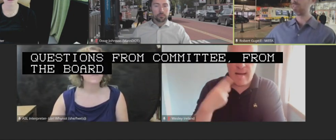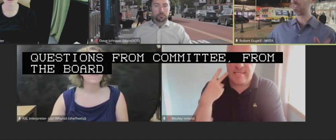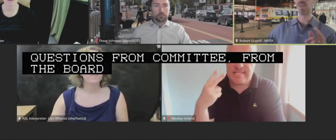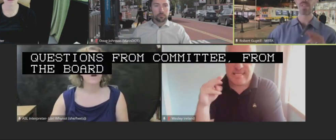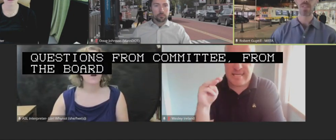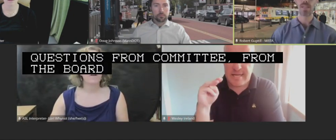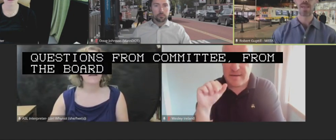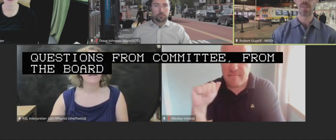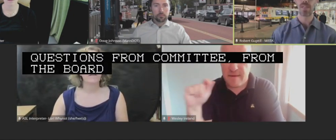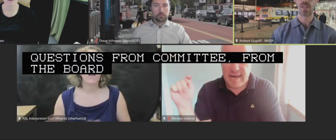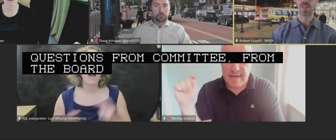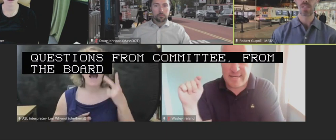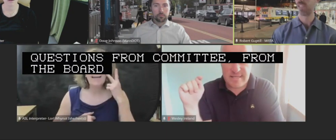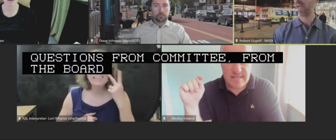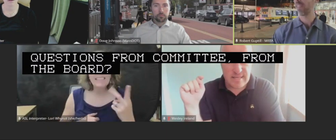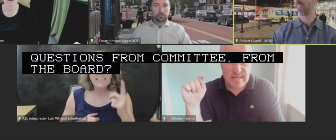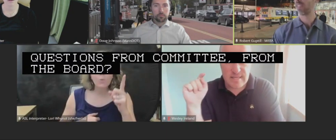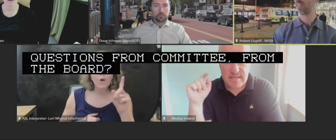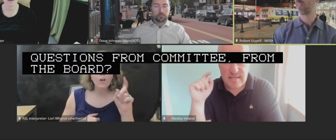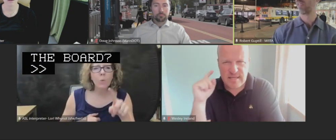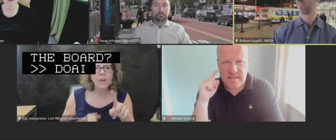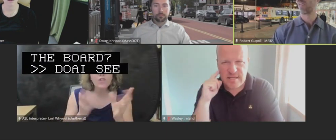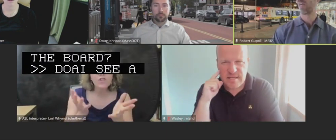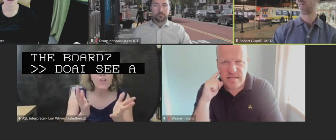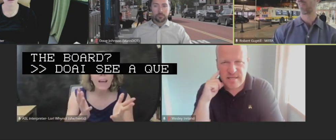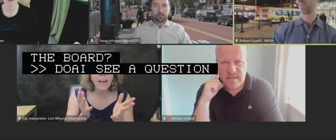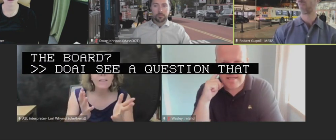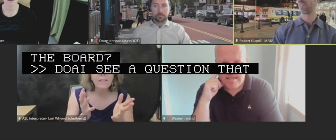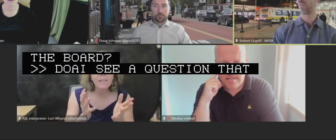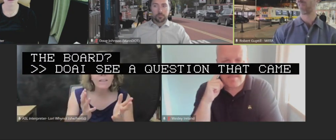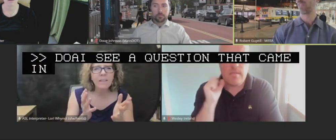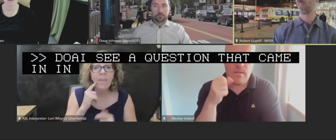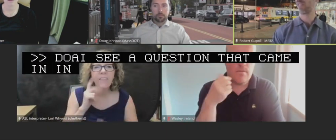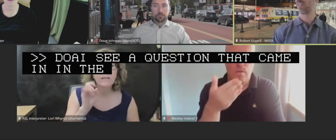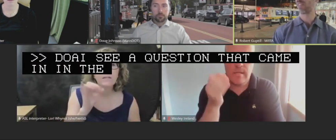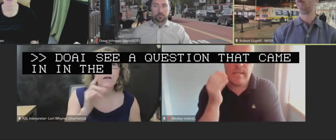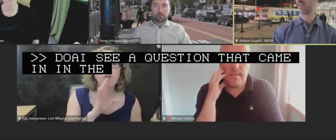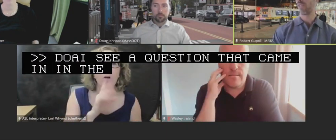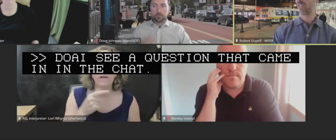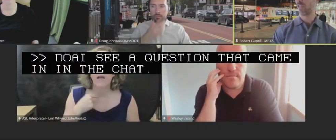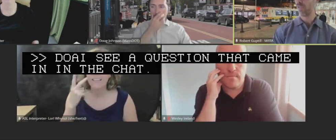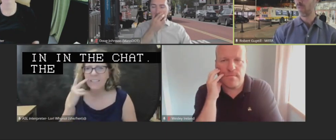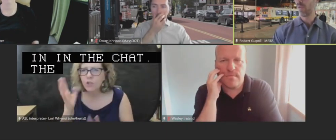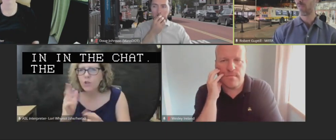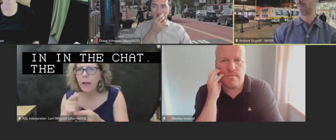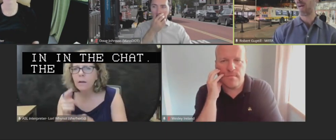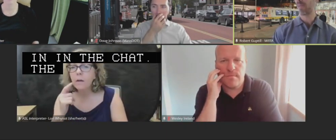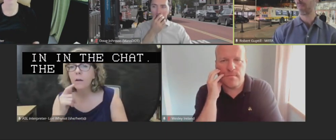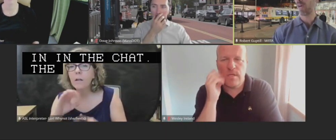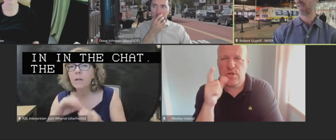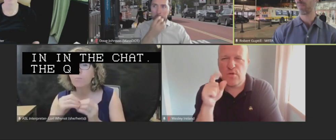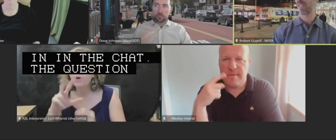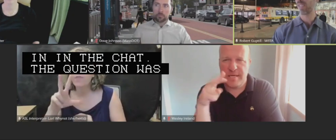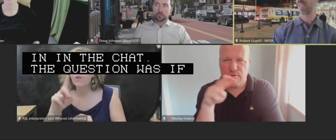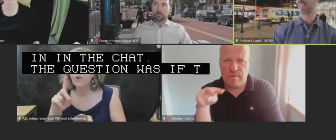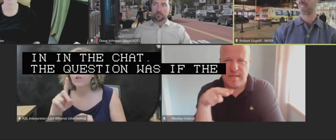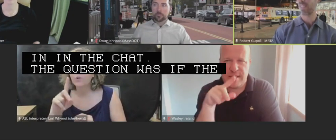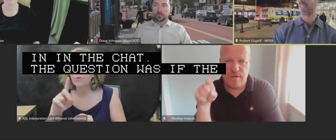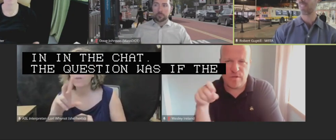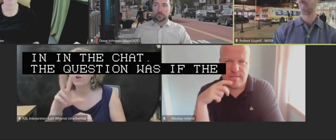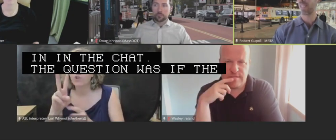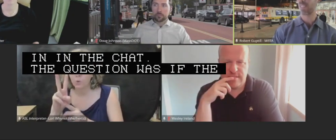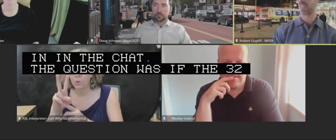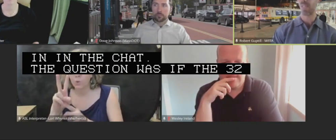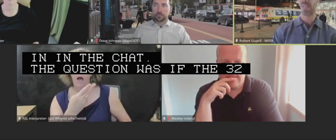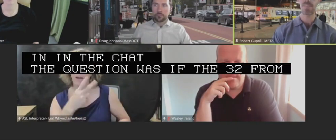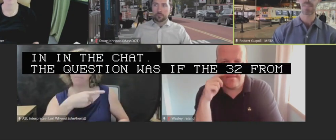I do see a question that came in the chat. The question was, is the 32 from Hyde Park being